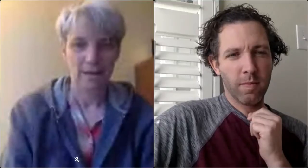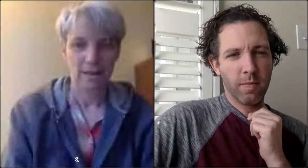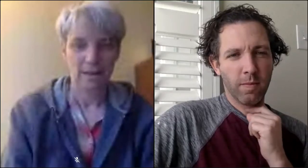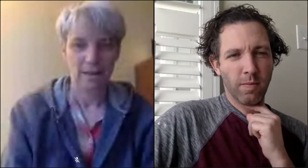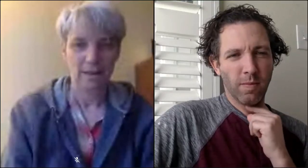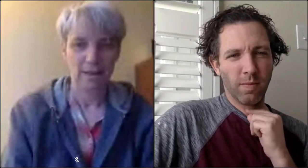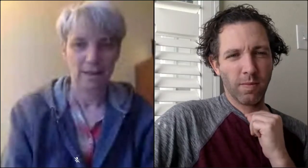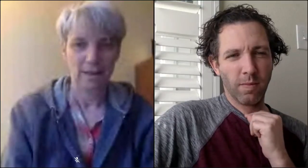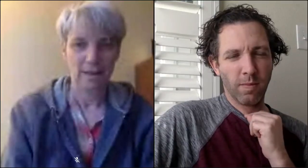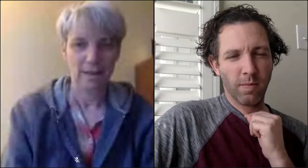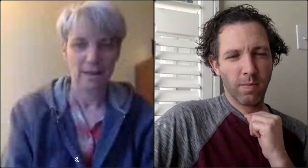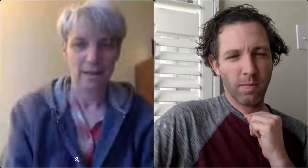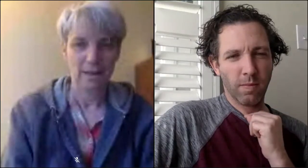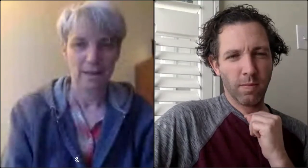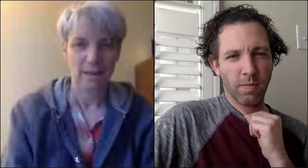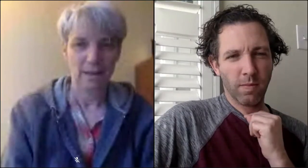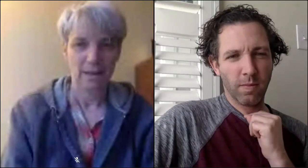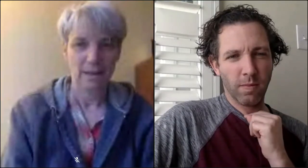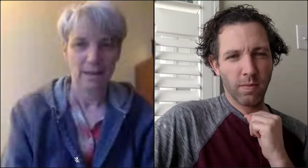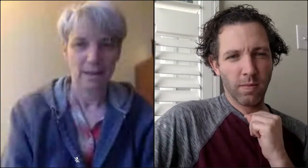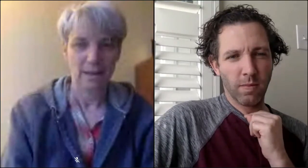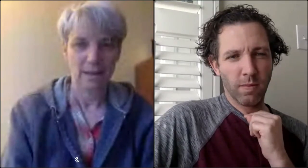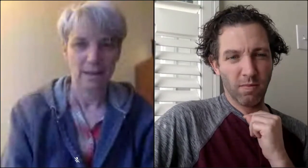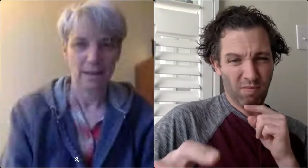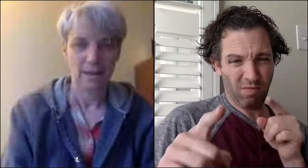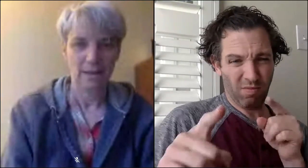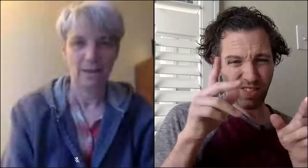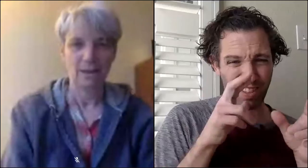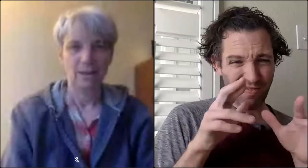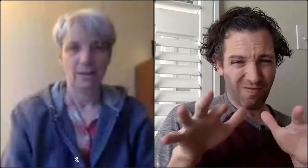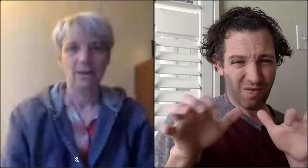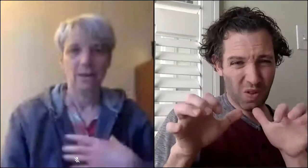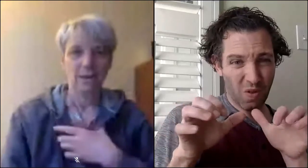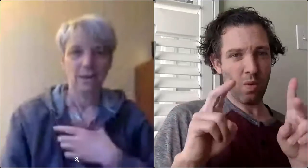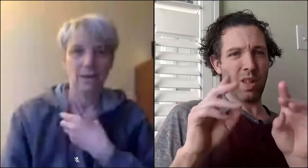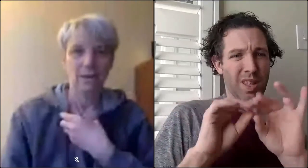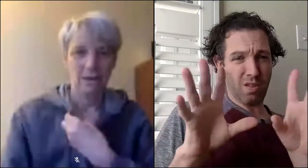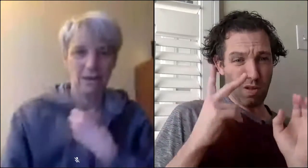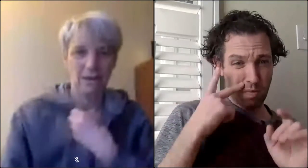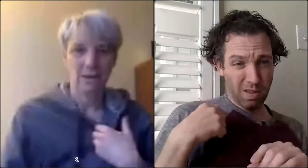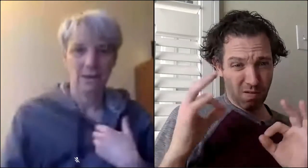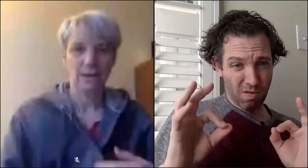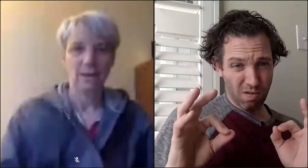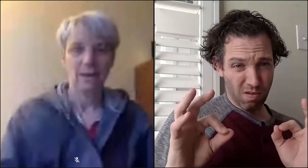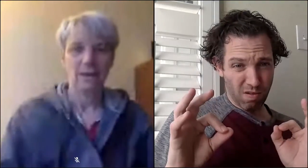interpreter and the presenter. Again, the interpreter's internet, hopefully, well, the interpreter's internet would have to be much